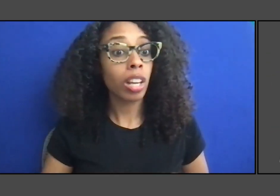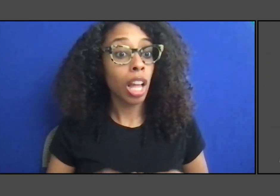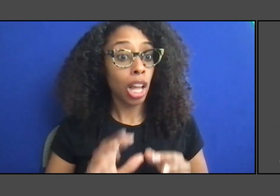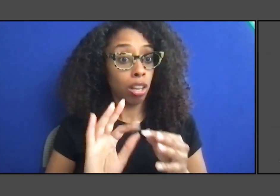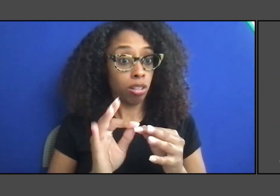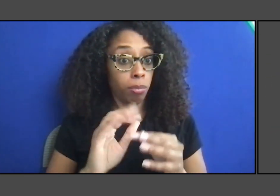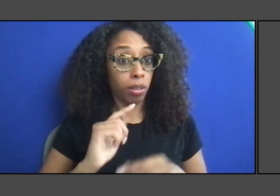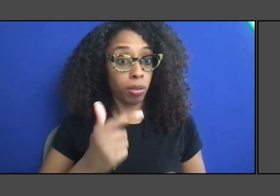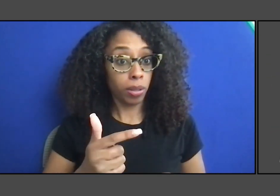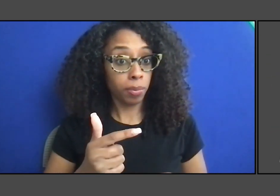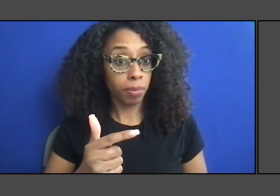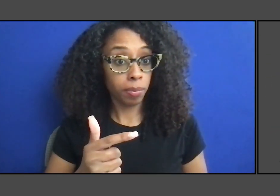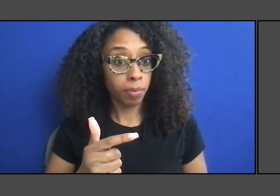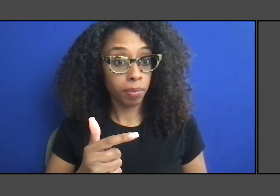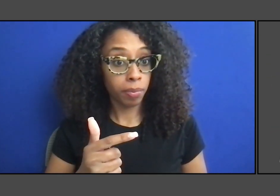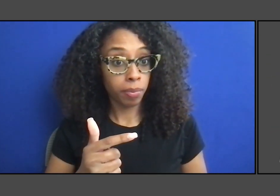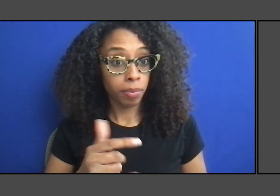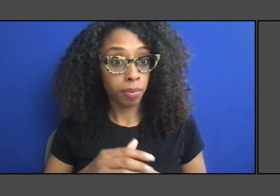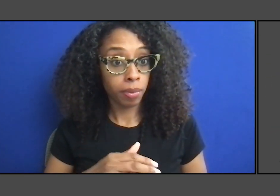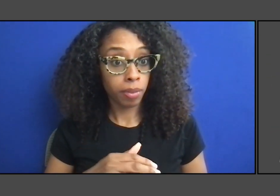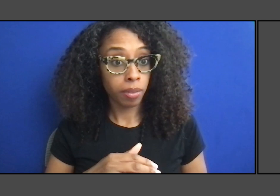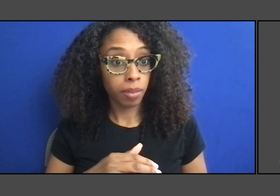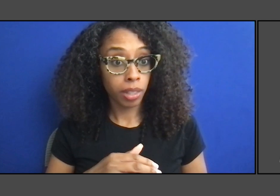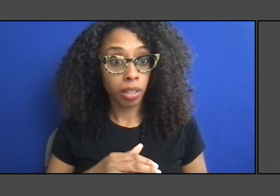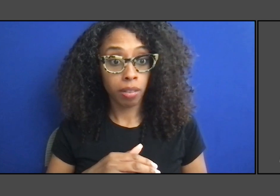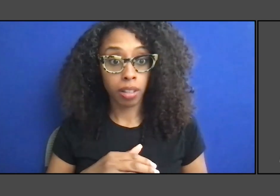add anything to that?